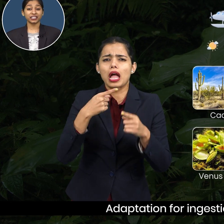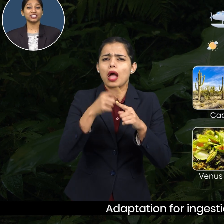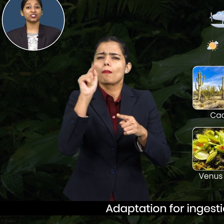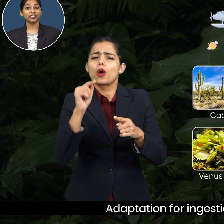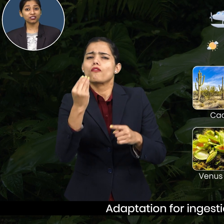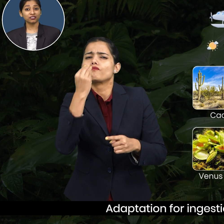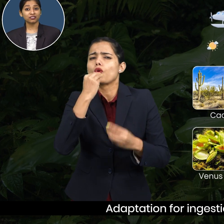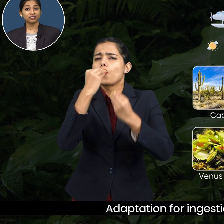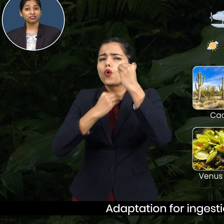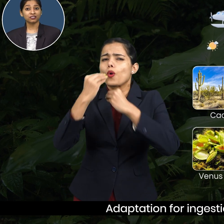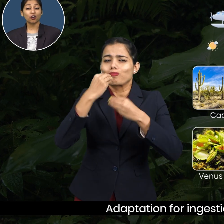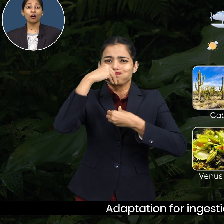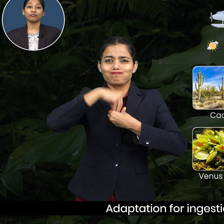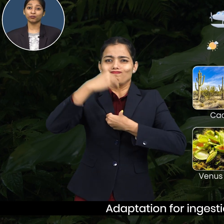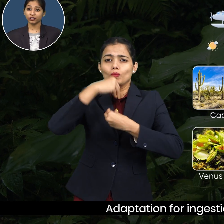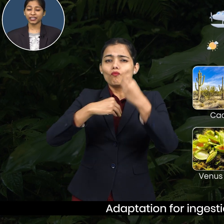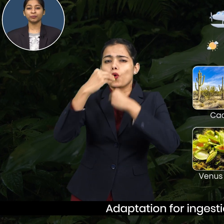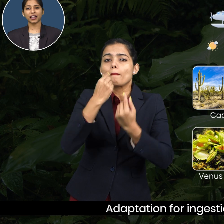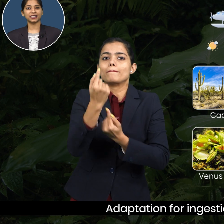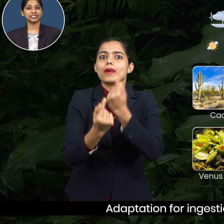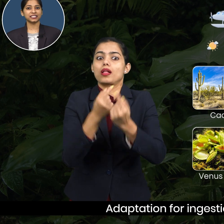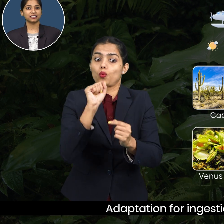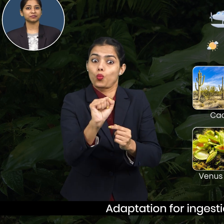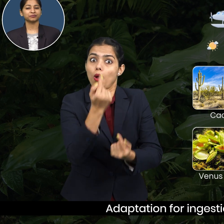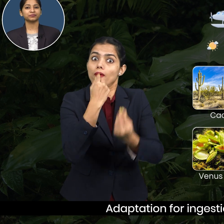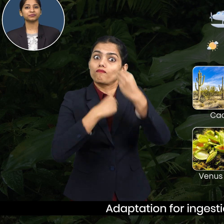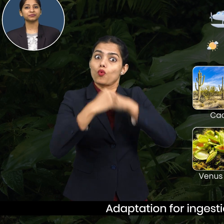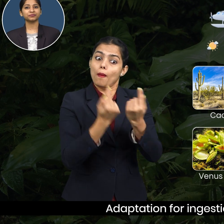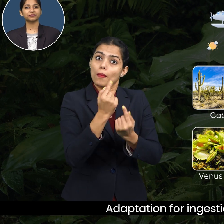adaptation for ingestion of food in plants,